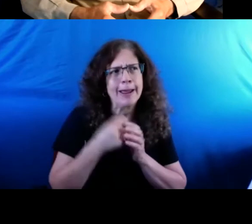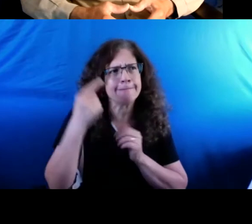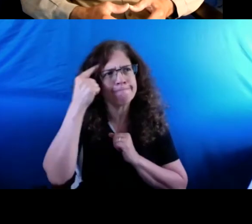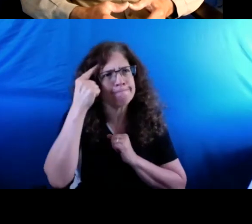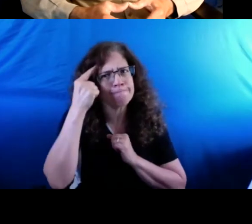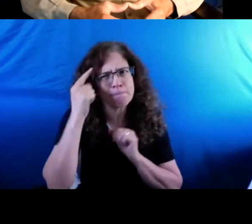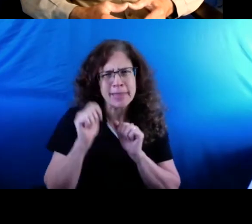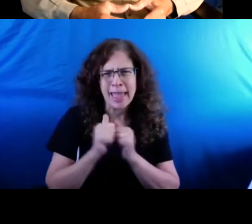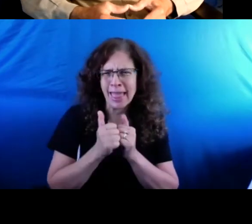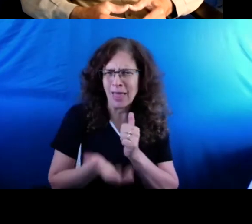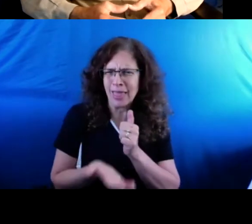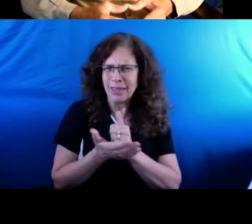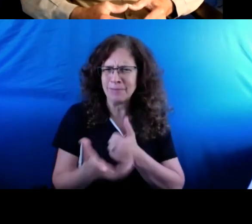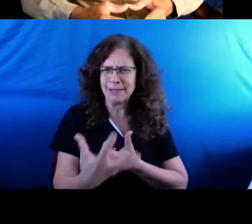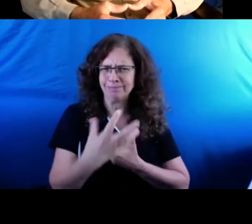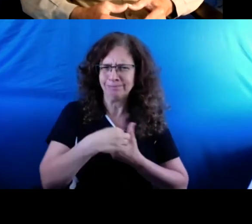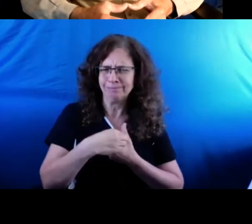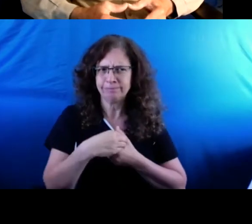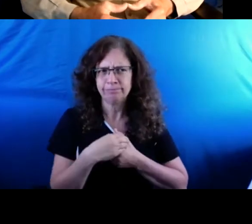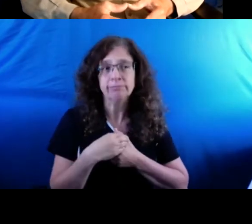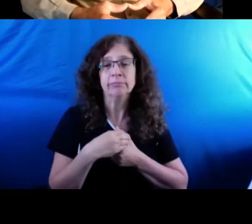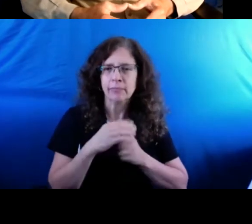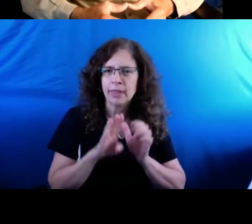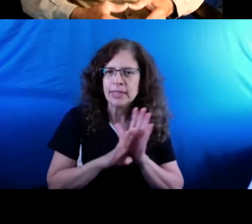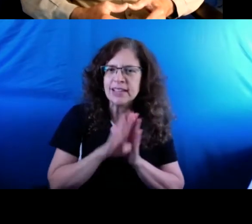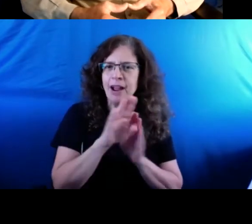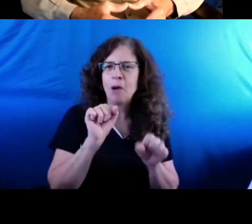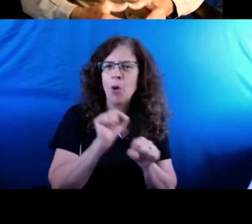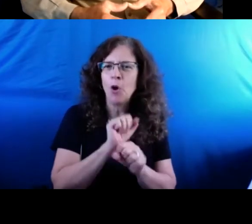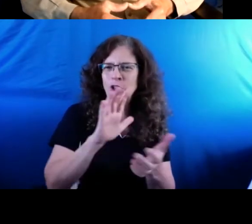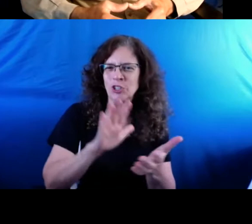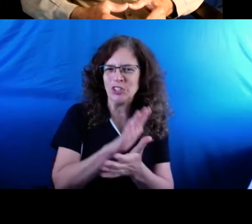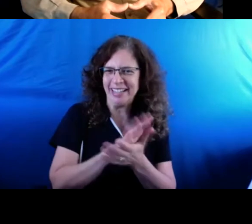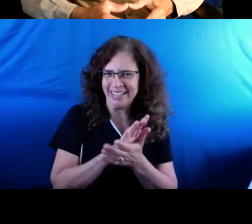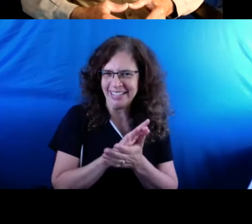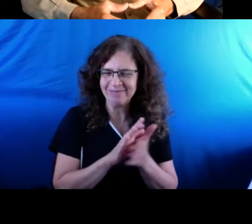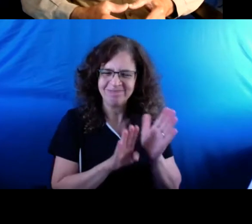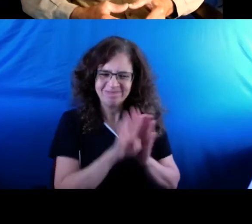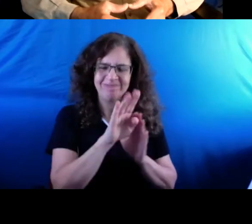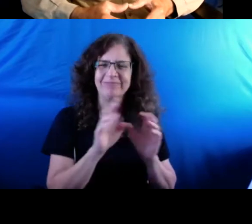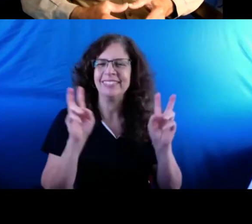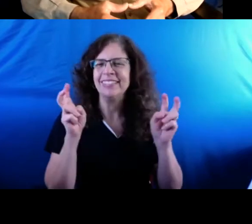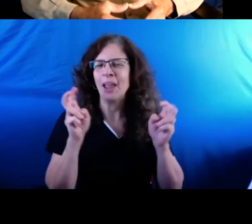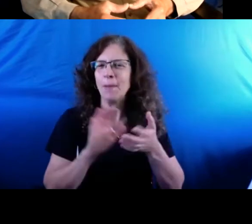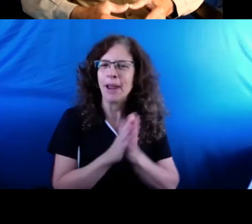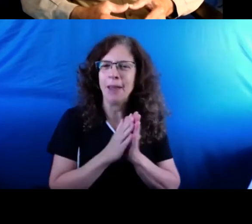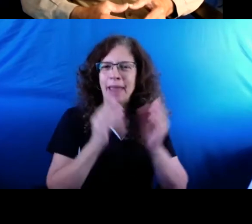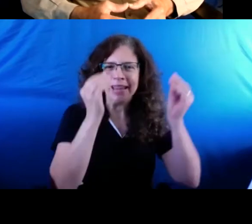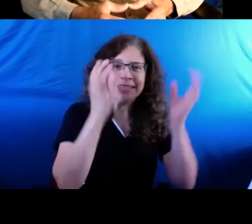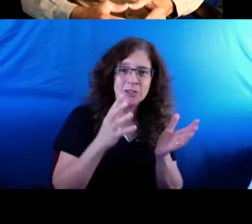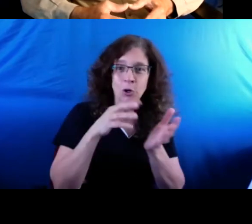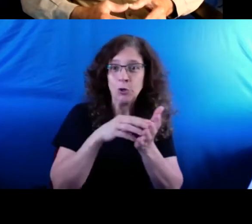it and think about it and how to help them include that and develop their work